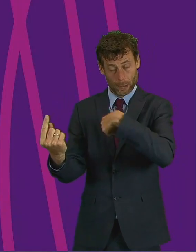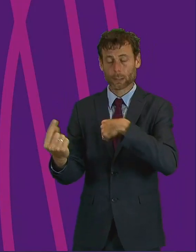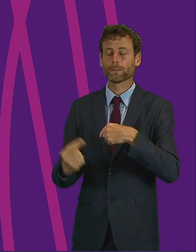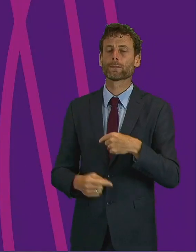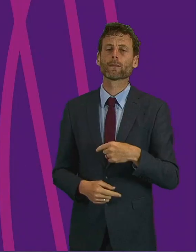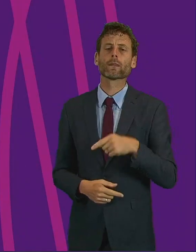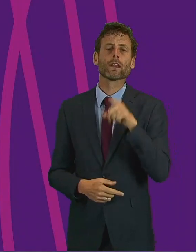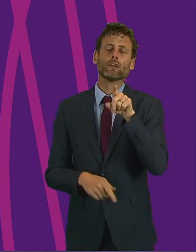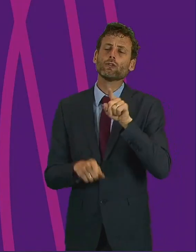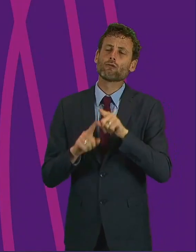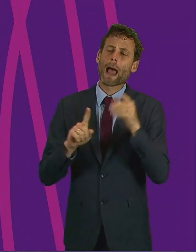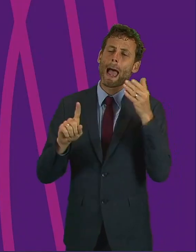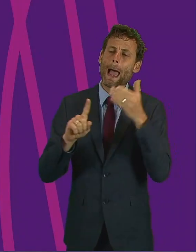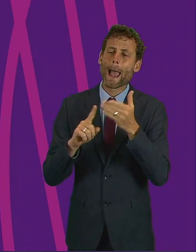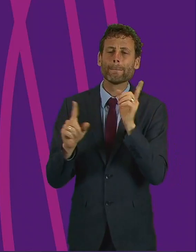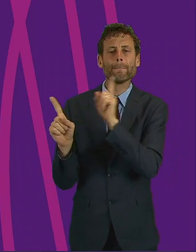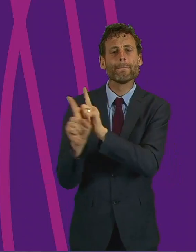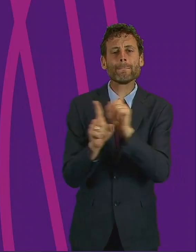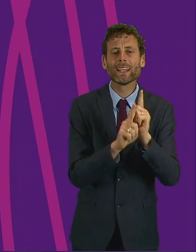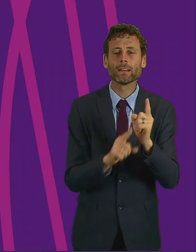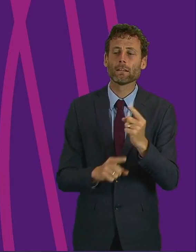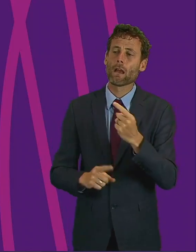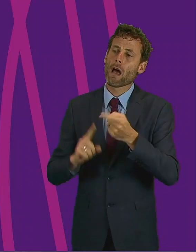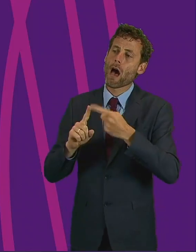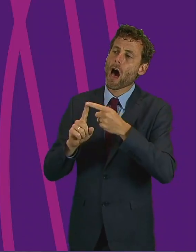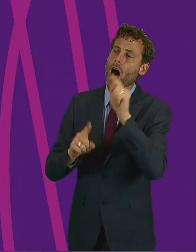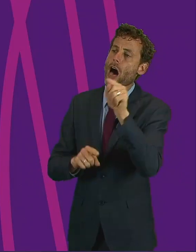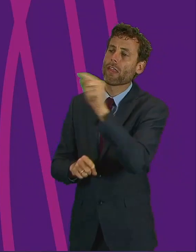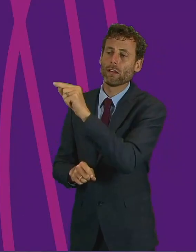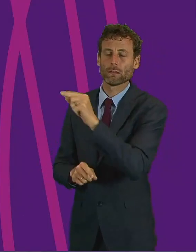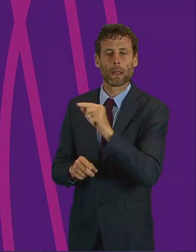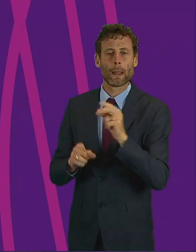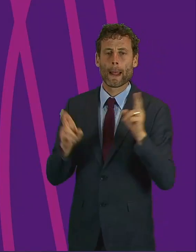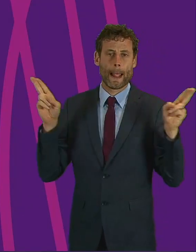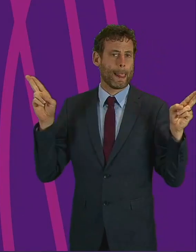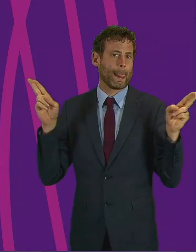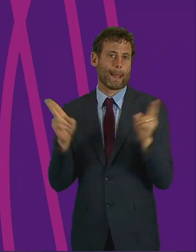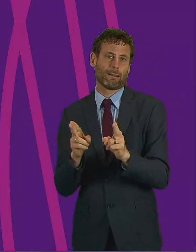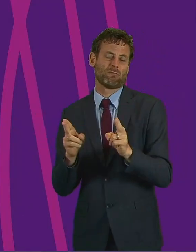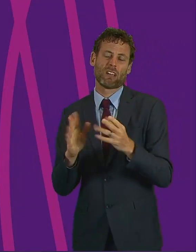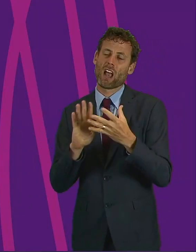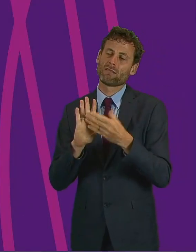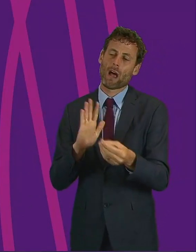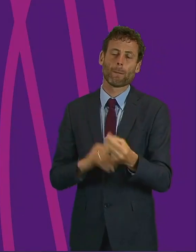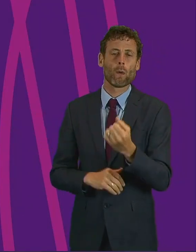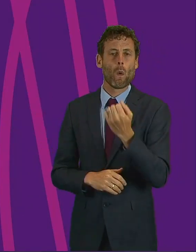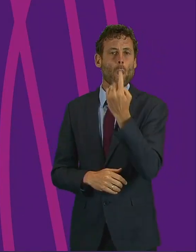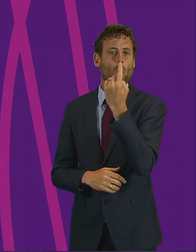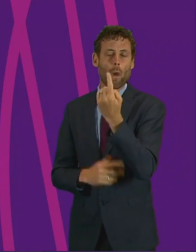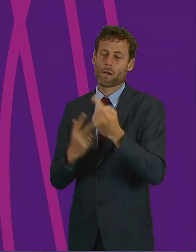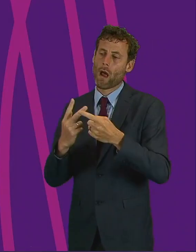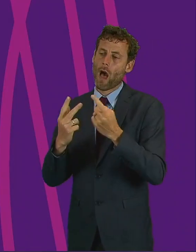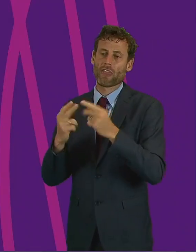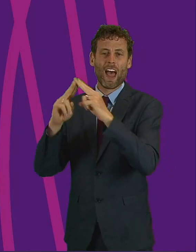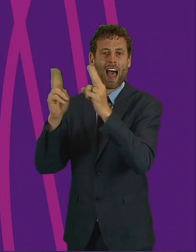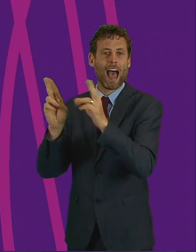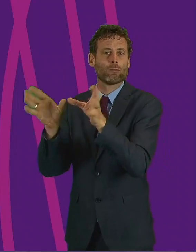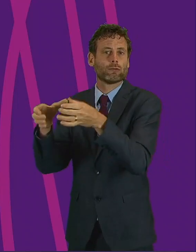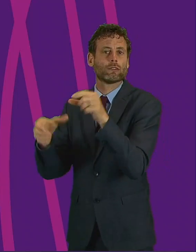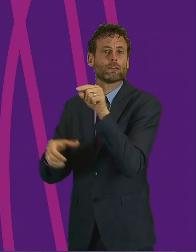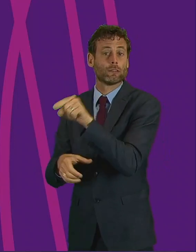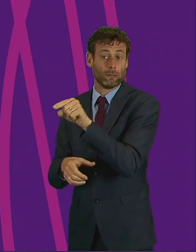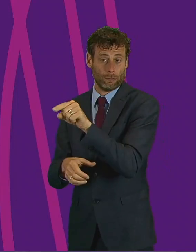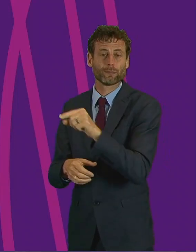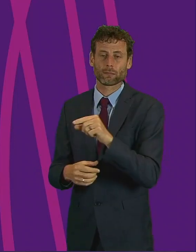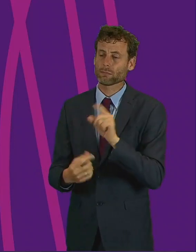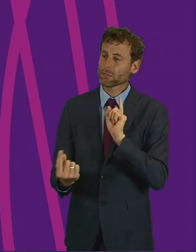to a maximum of 8 people in a group. We should all wash our hands often and wear a face covering in shops or in public transport. And